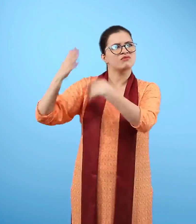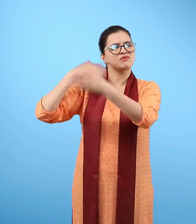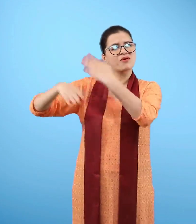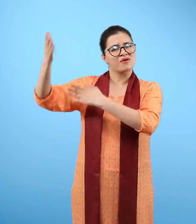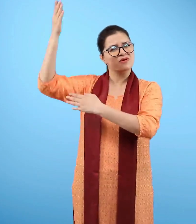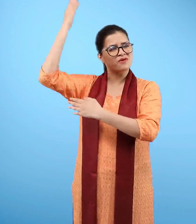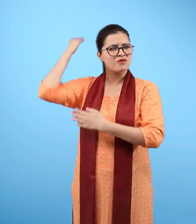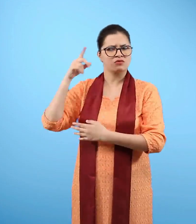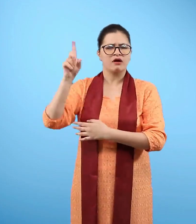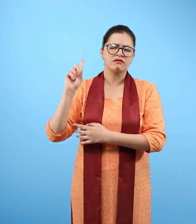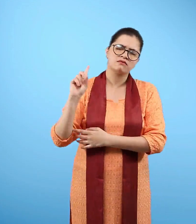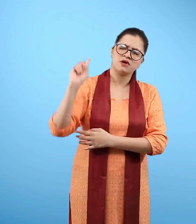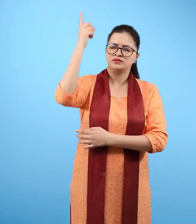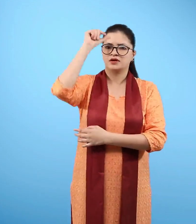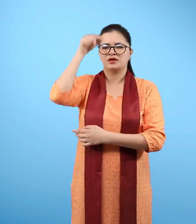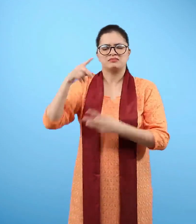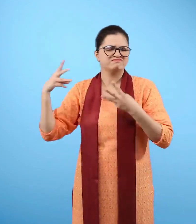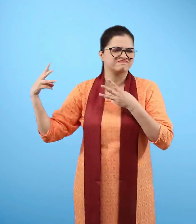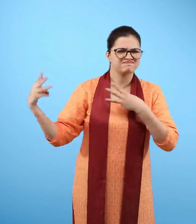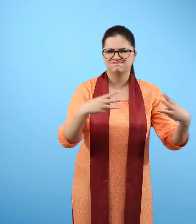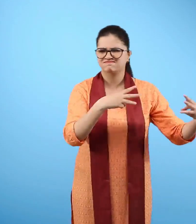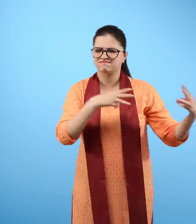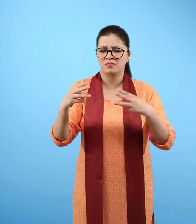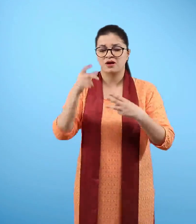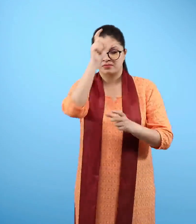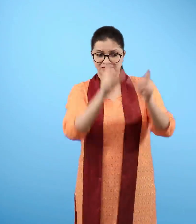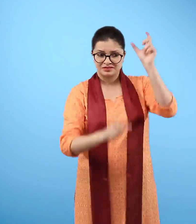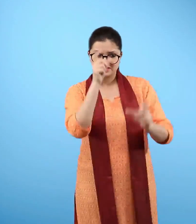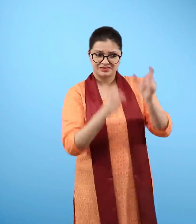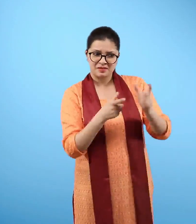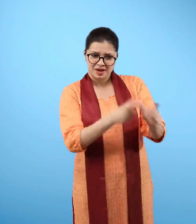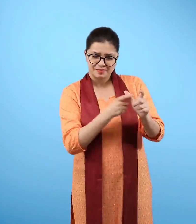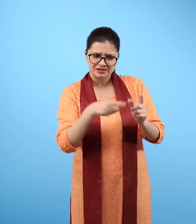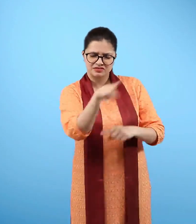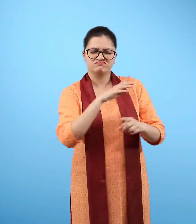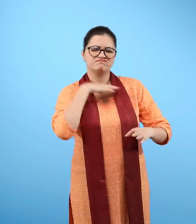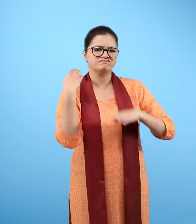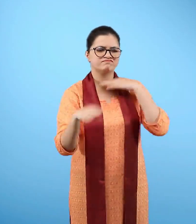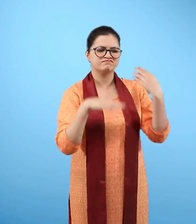This was built in memory of the Indian soldiers who died in the First World War.